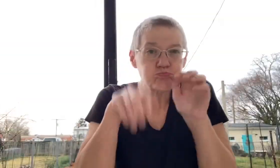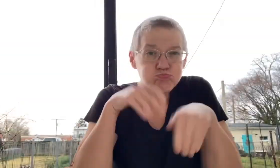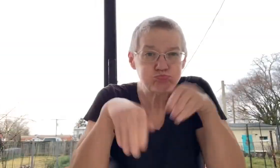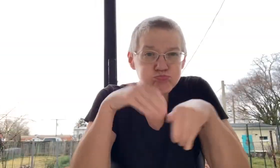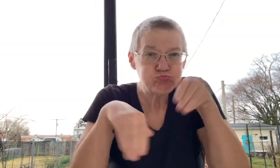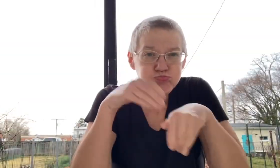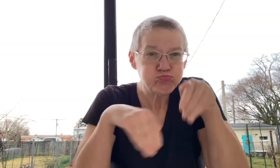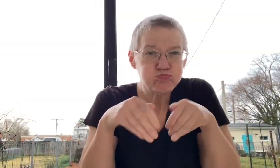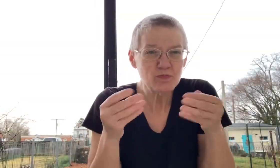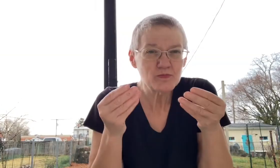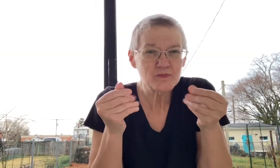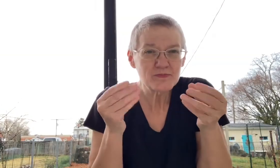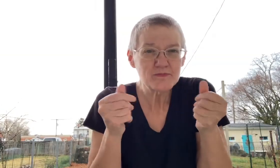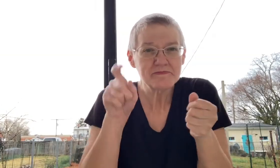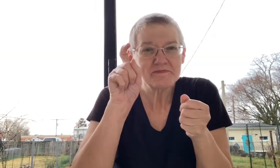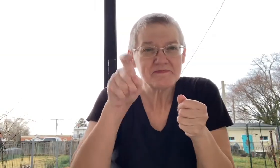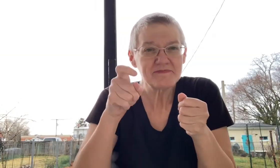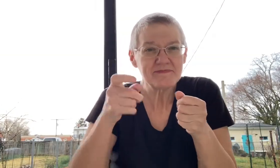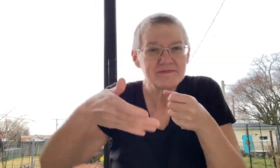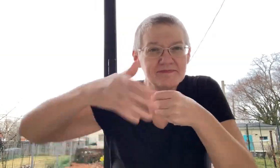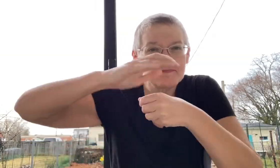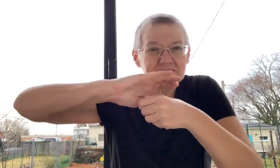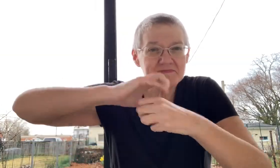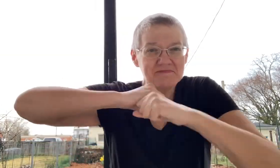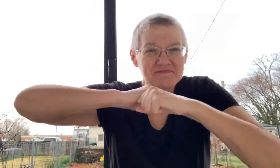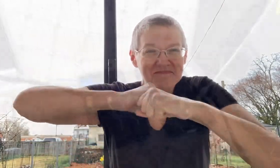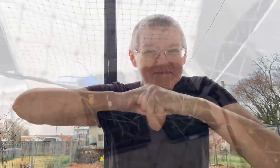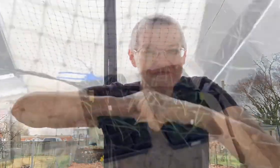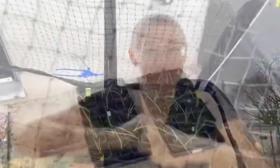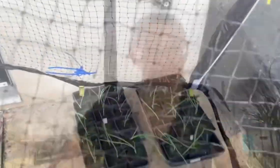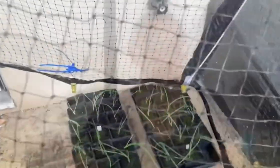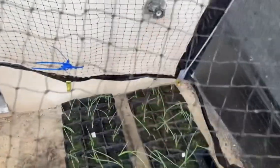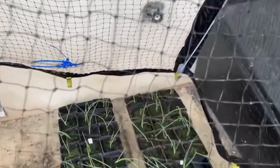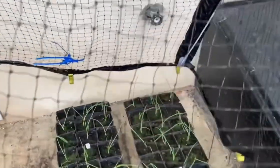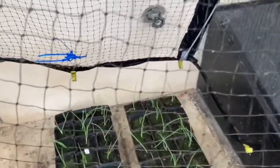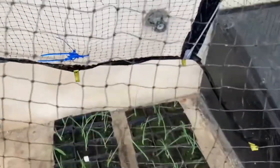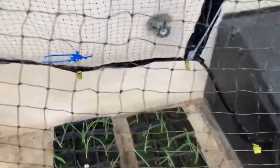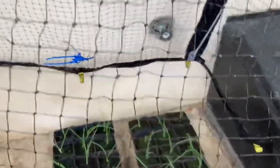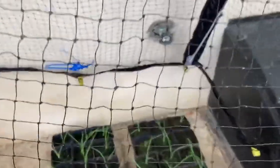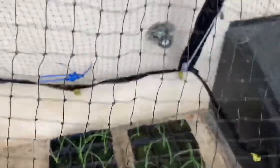Now the squirrels will dig in these pots, so I need to cover them and protect them.